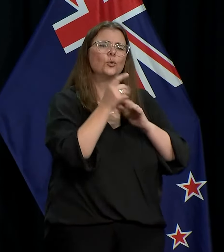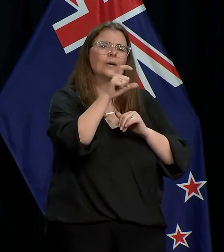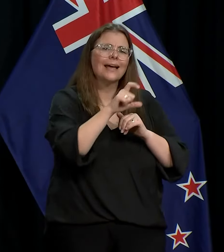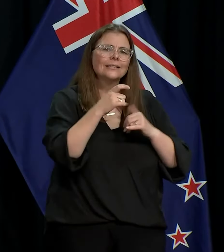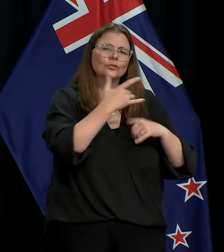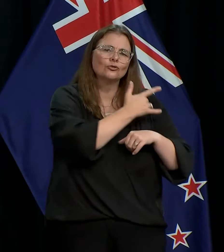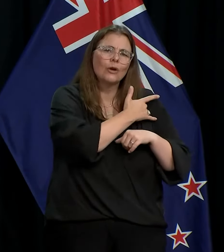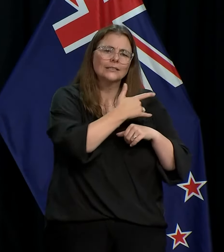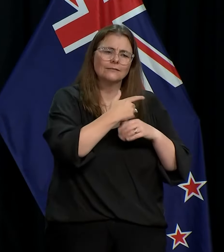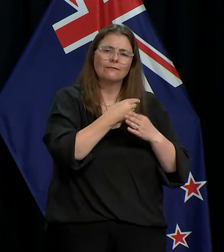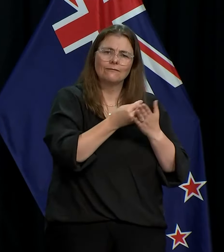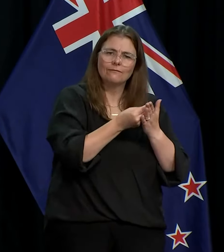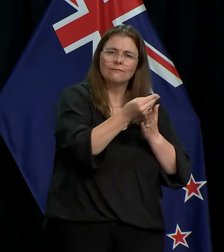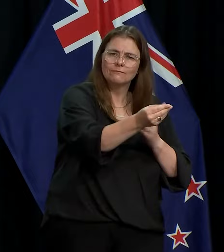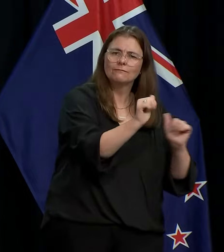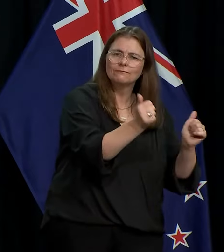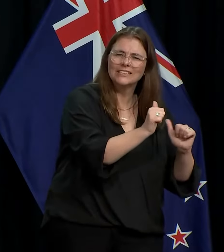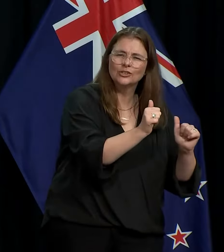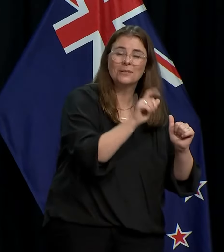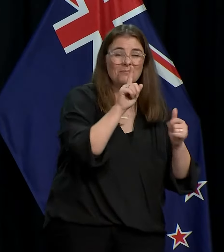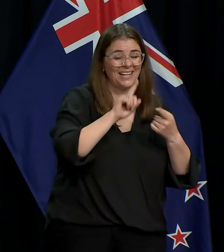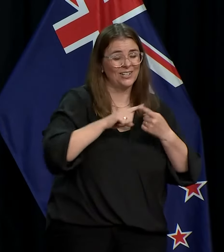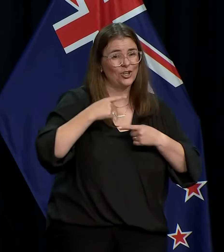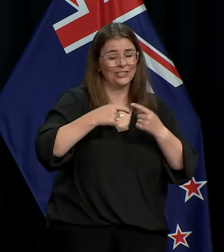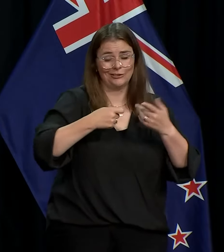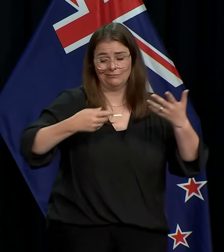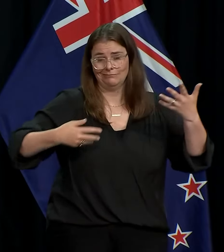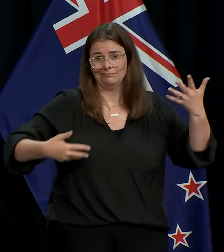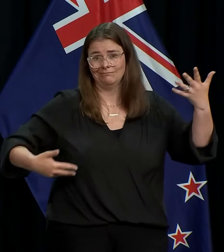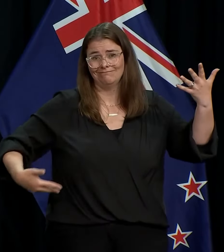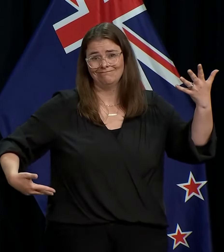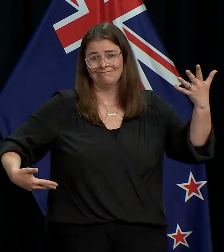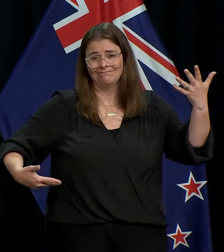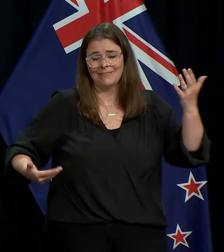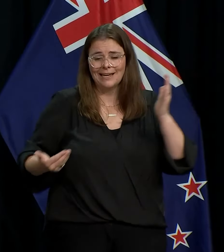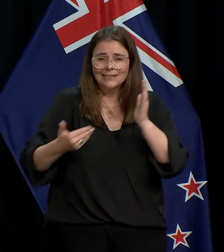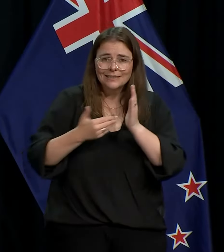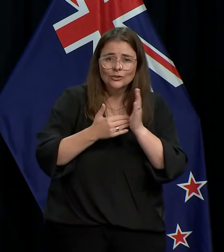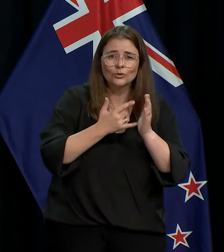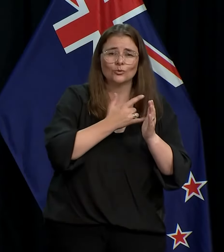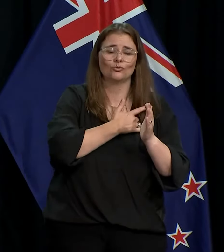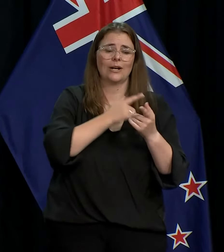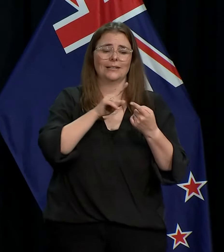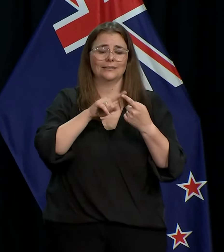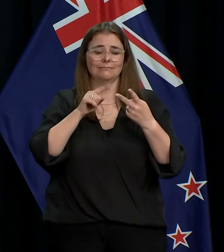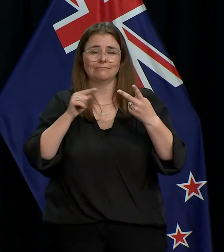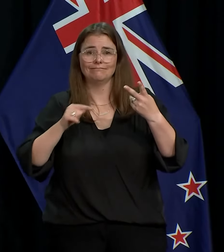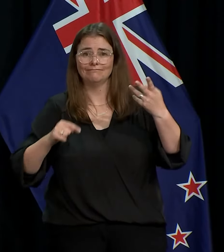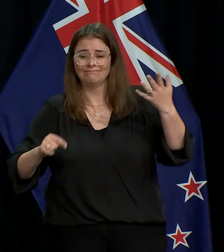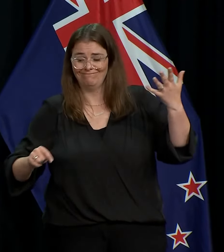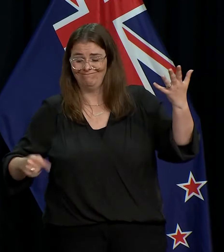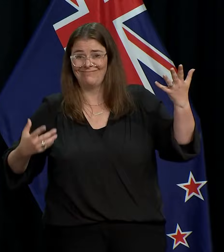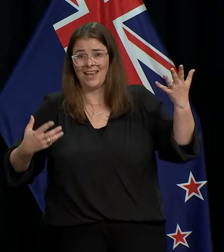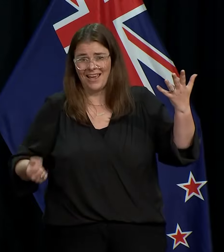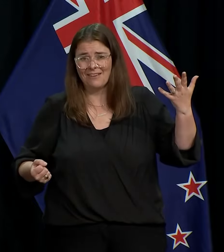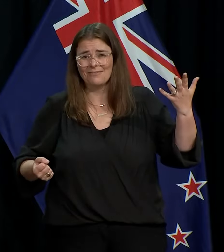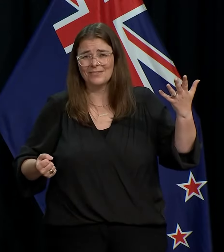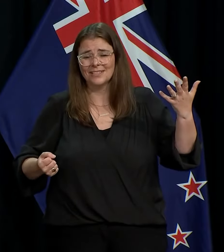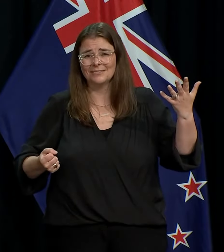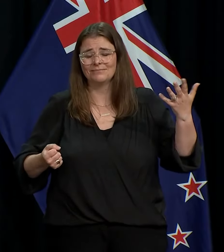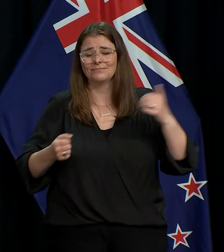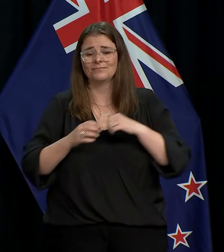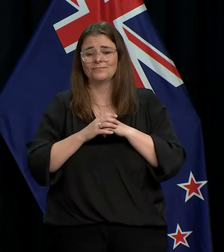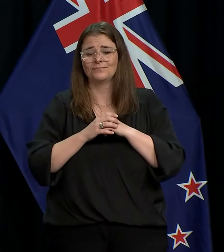drugs funded, but there continues to be a long list of additional drugs that, of course, will be on